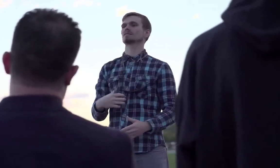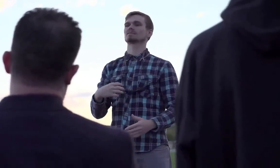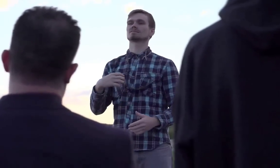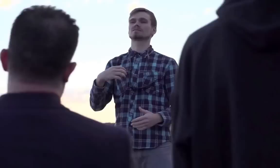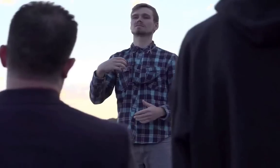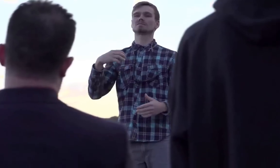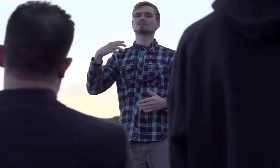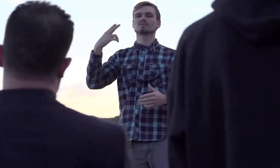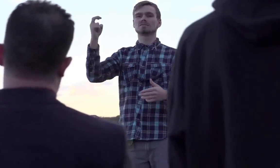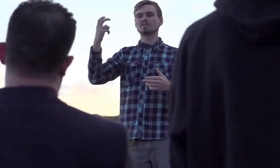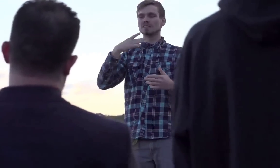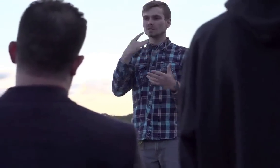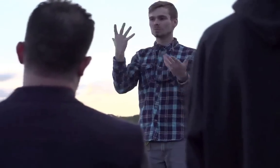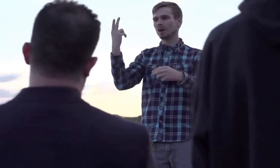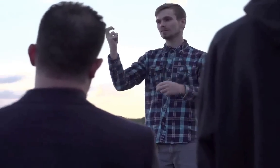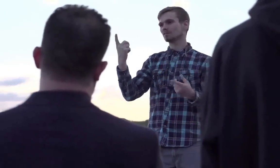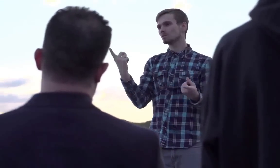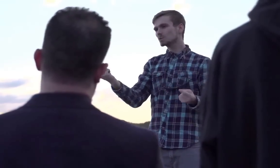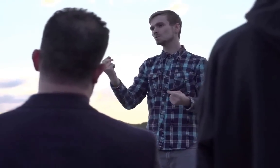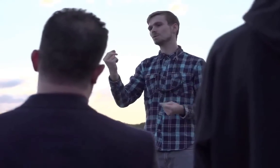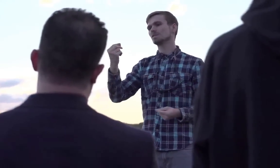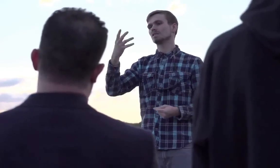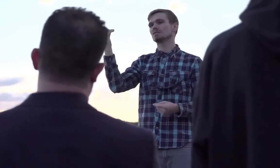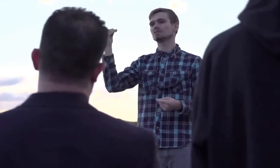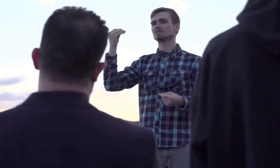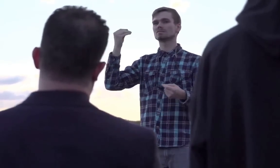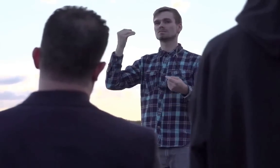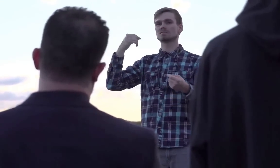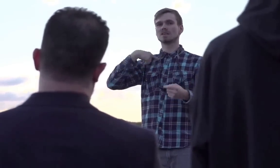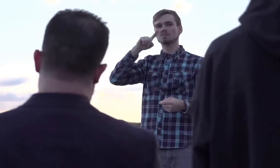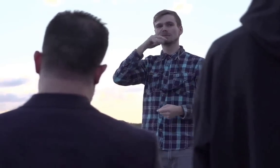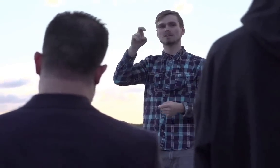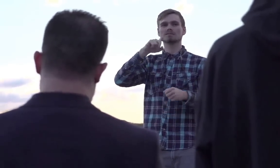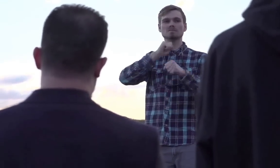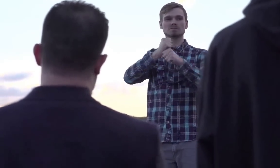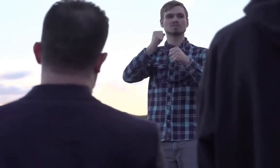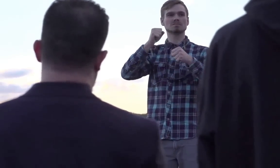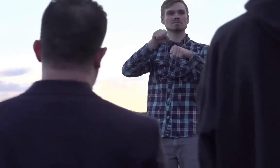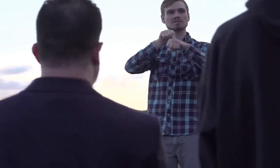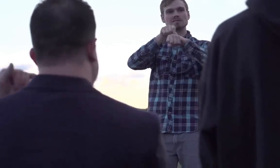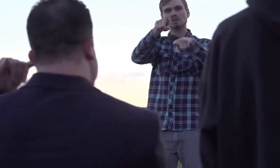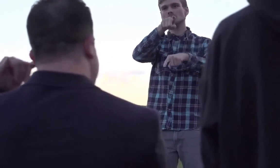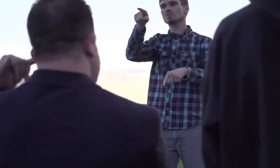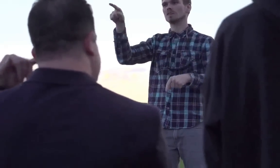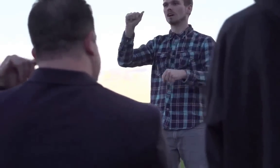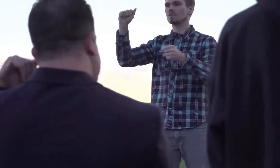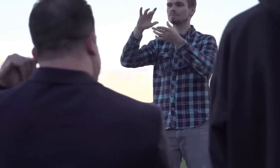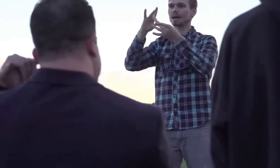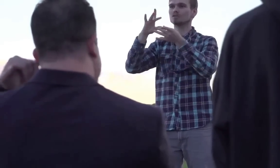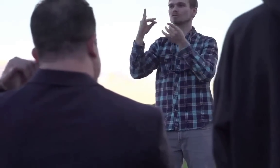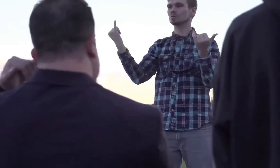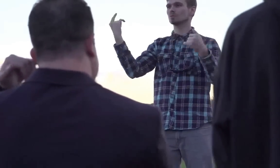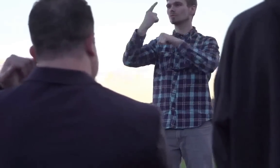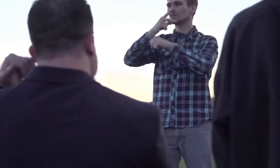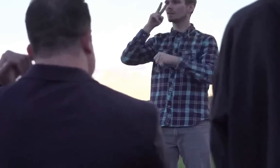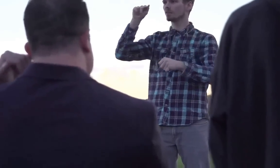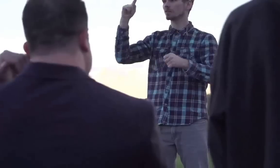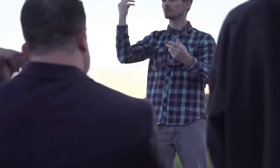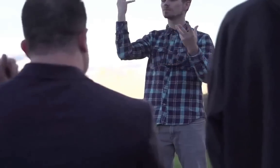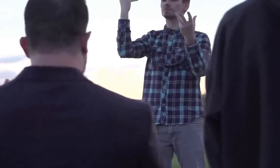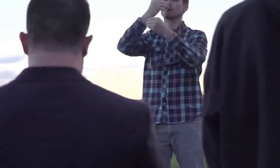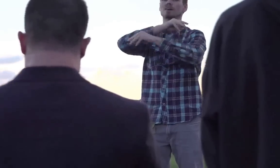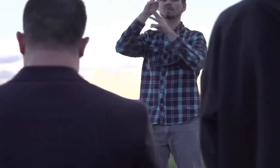And like Christina said, it's follow your passion. Whatever that you're reaching for, let Ben send you a message